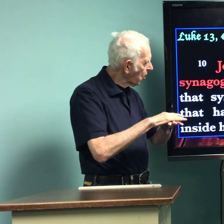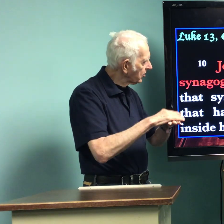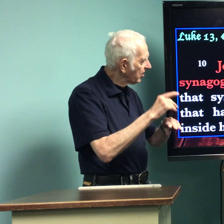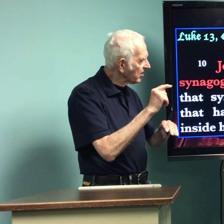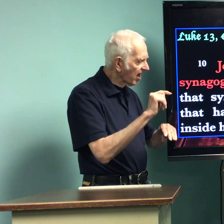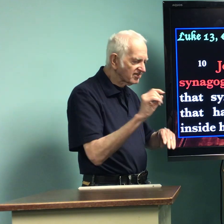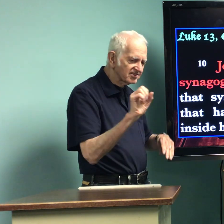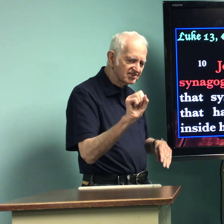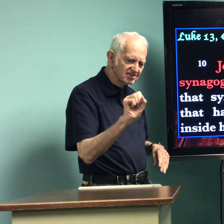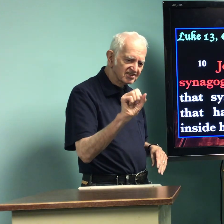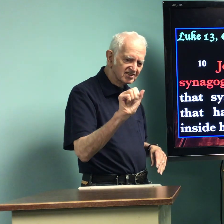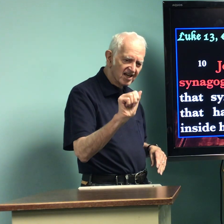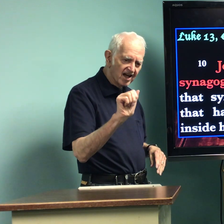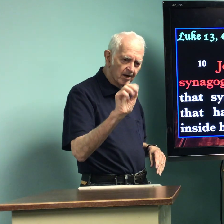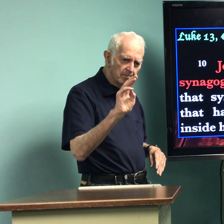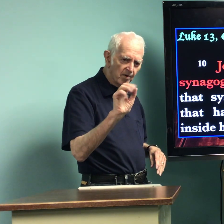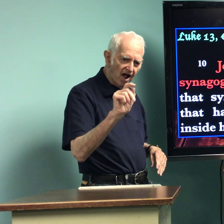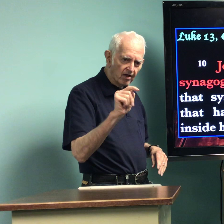on the Sabbath day.